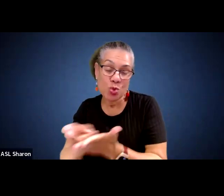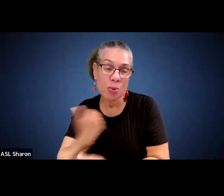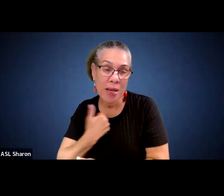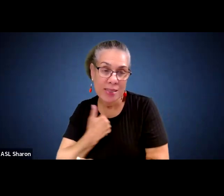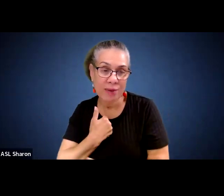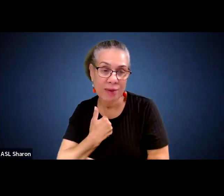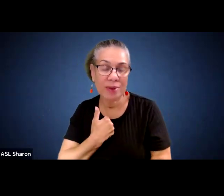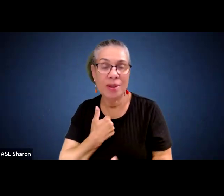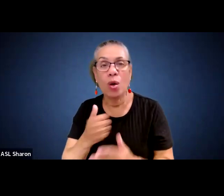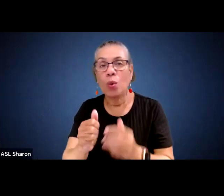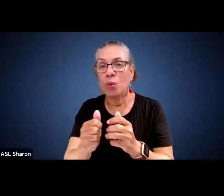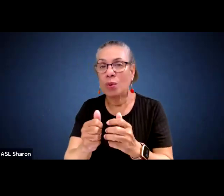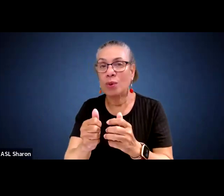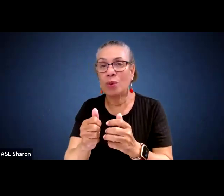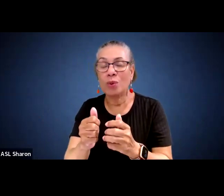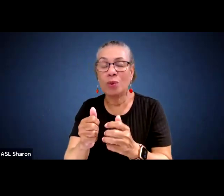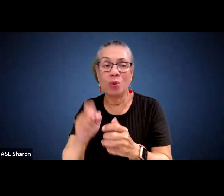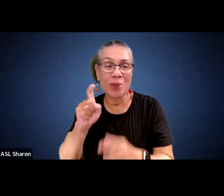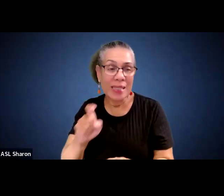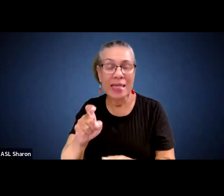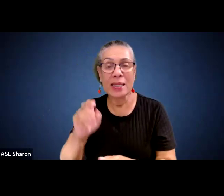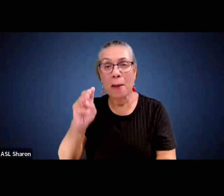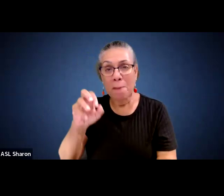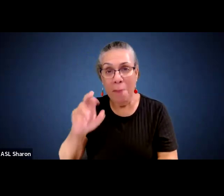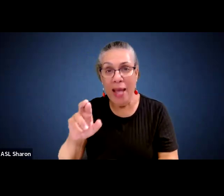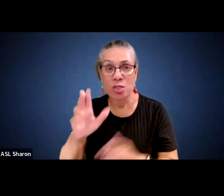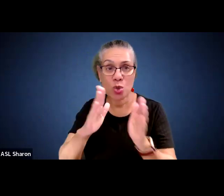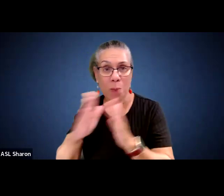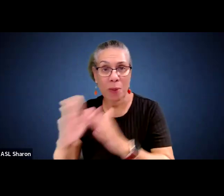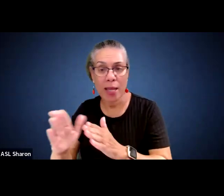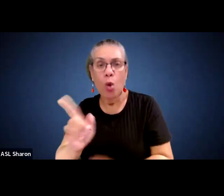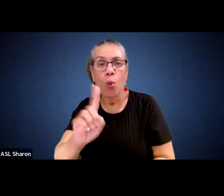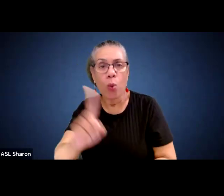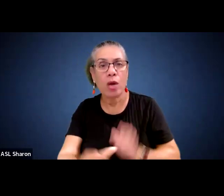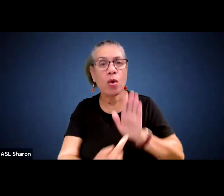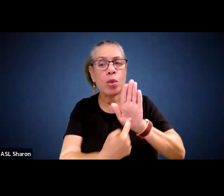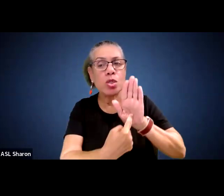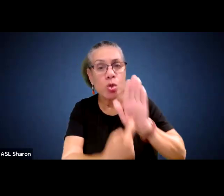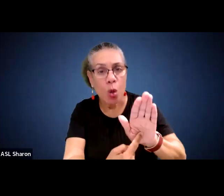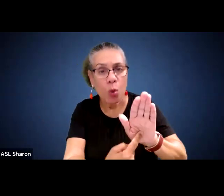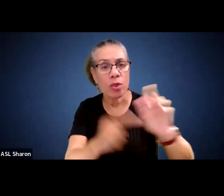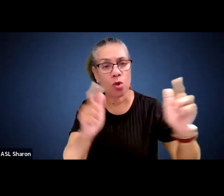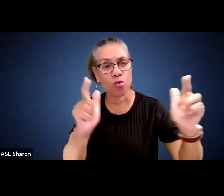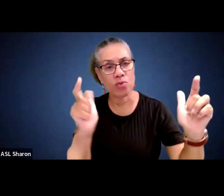facilities plan, or at least directionally where we're going to show reduction, it feels tough financially to